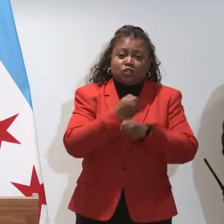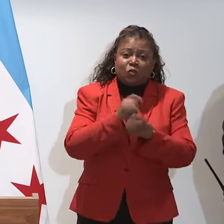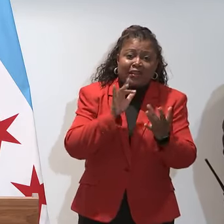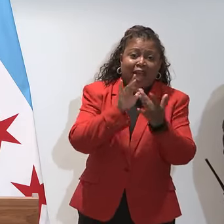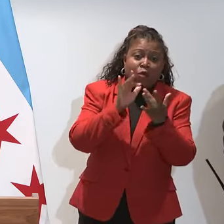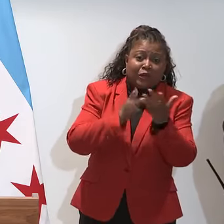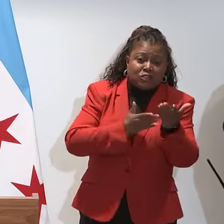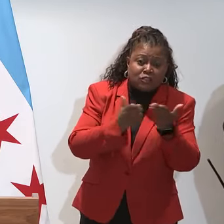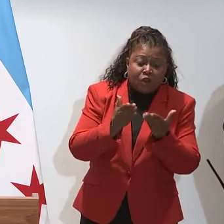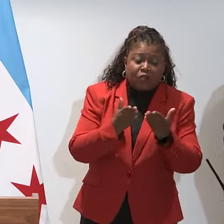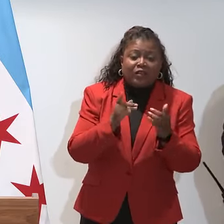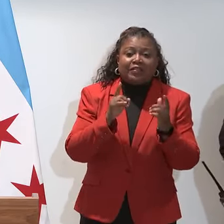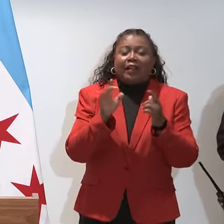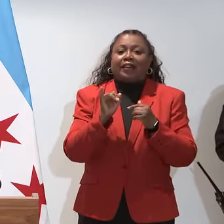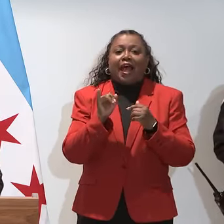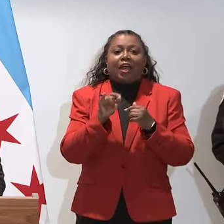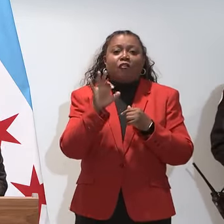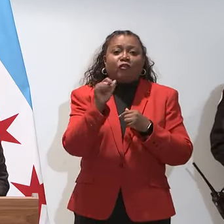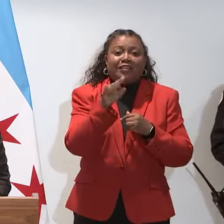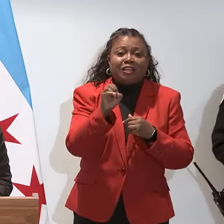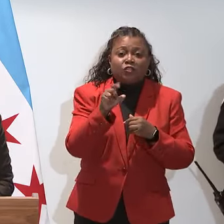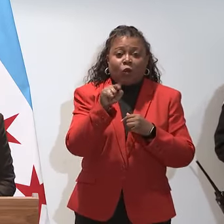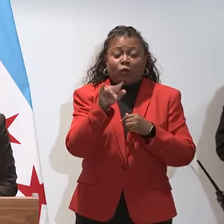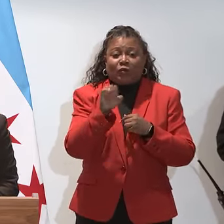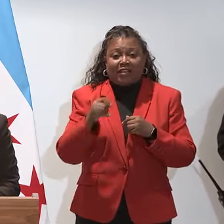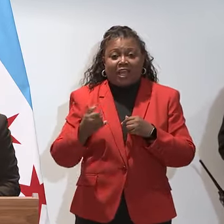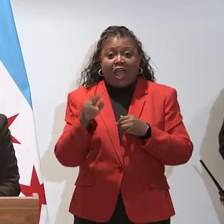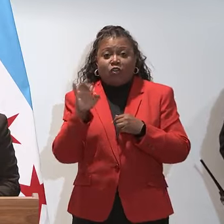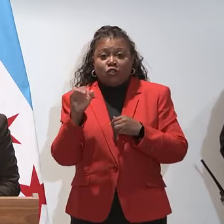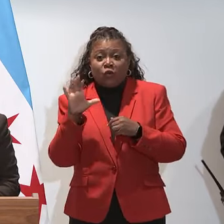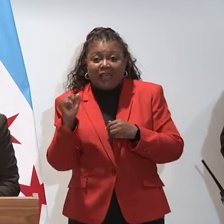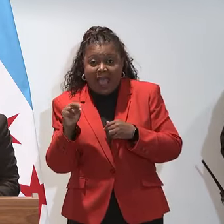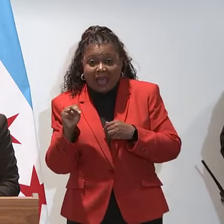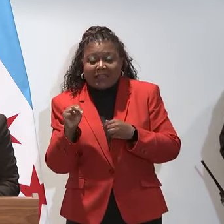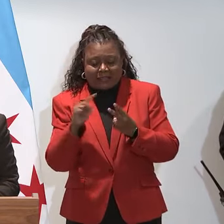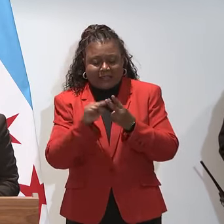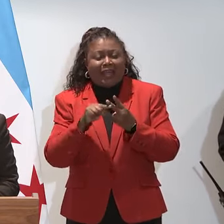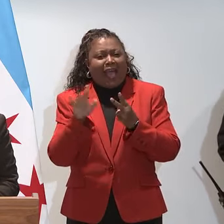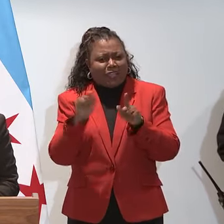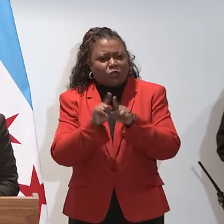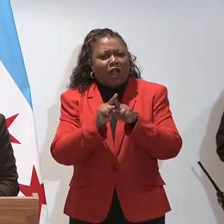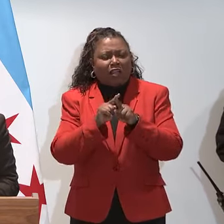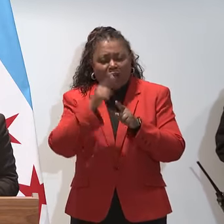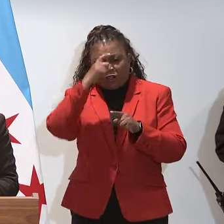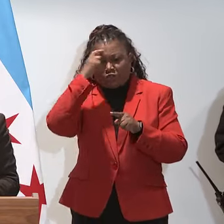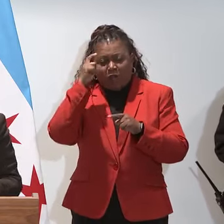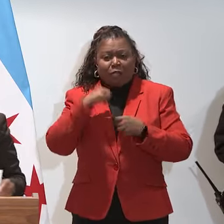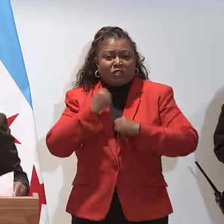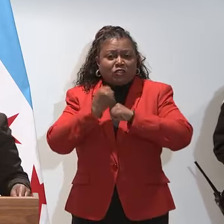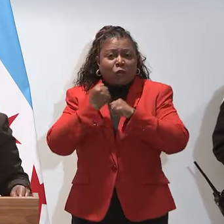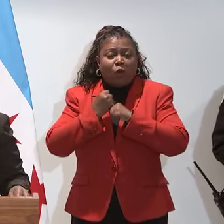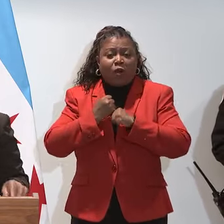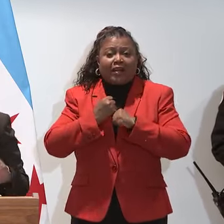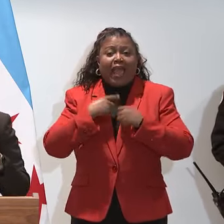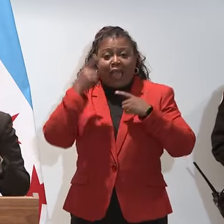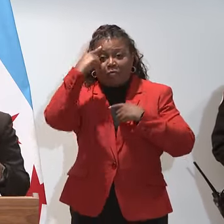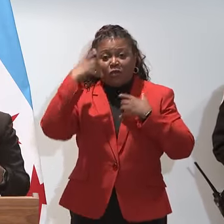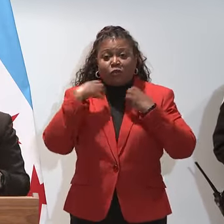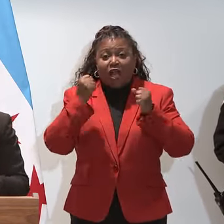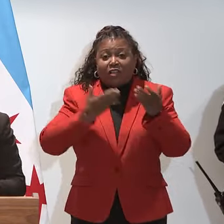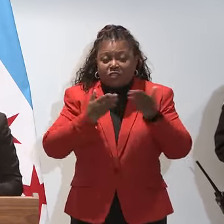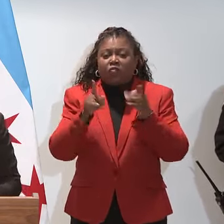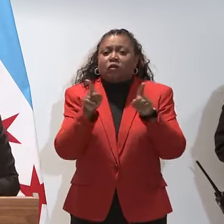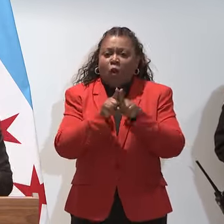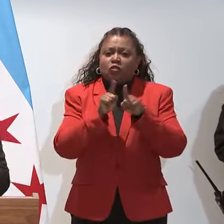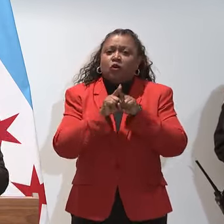Outreach Services, like Francisco Perez and UCAN, as well as trauma supports and mental health services, will